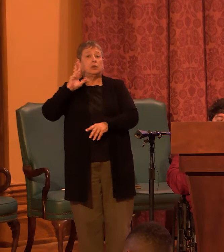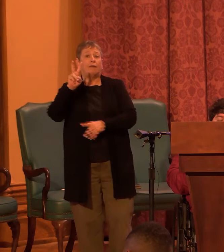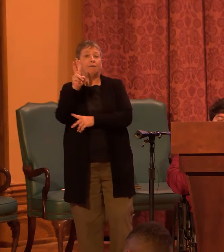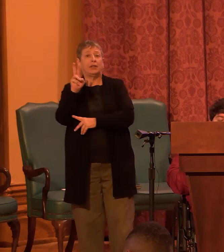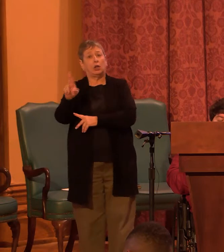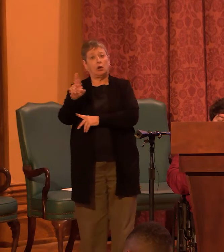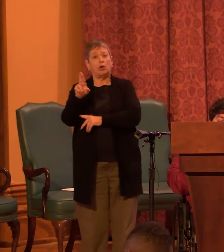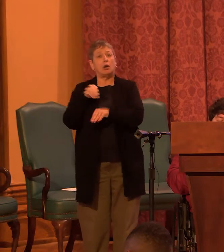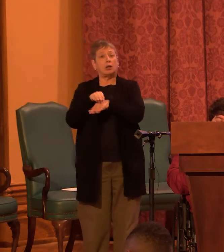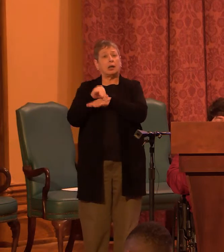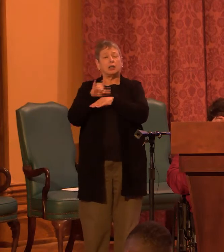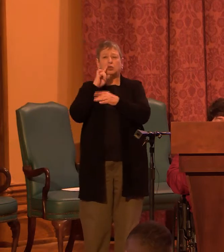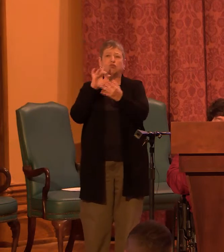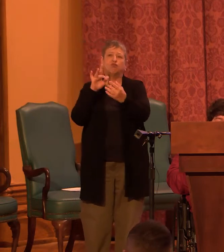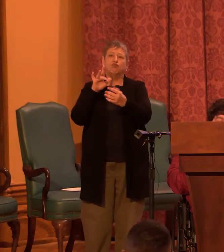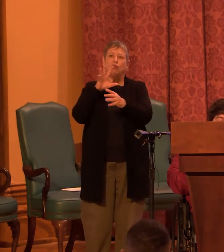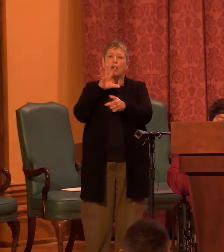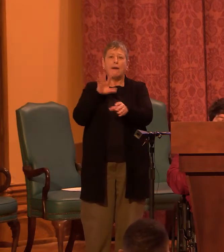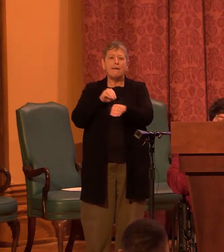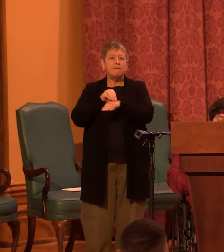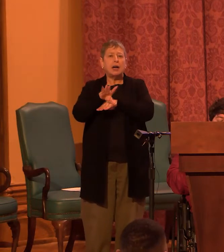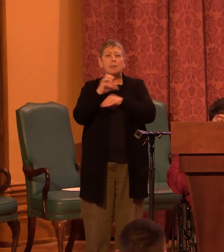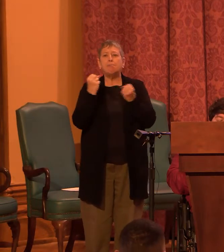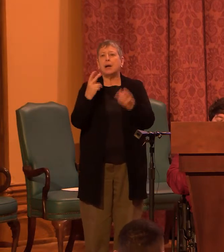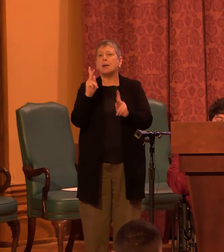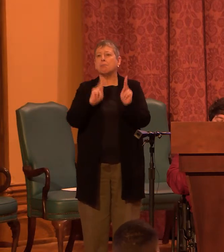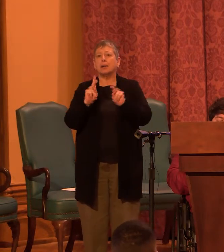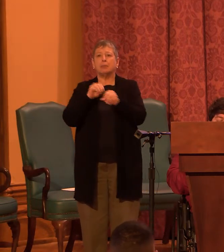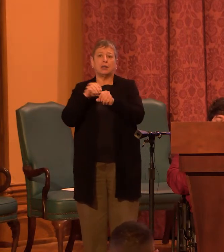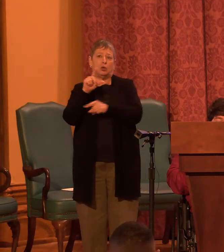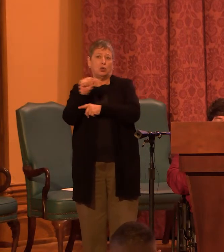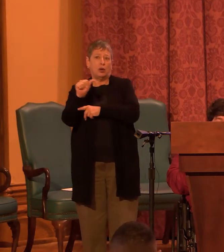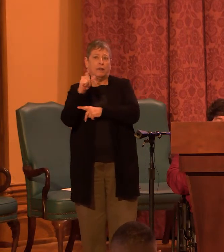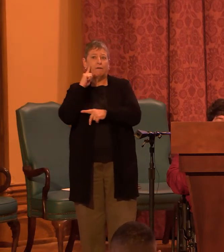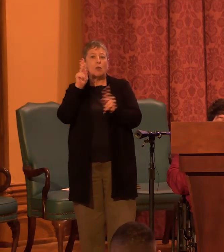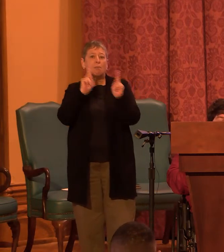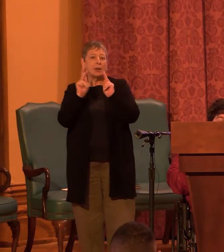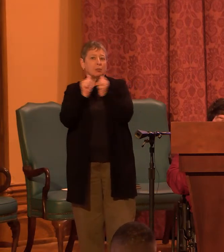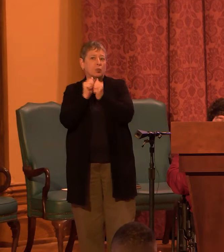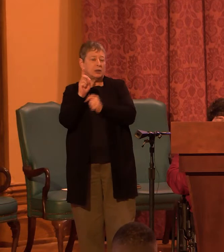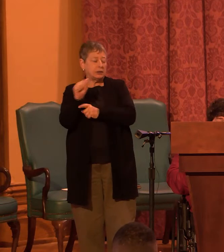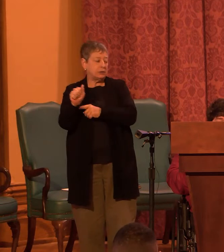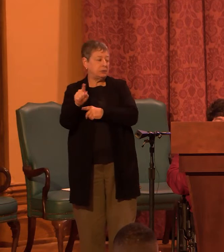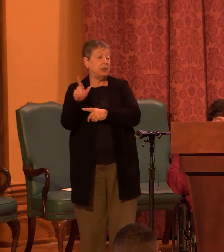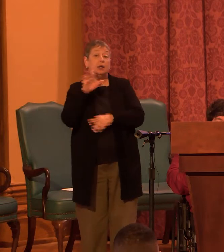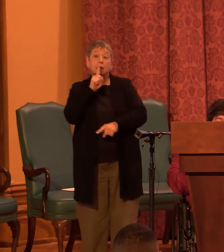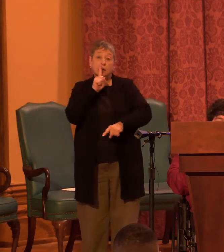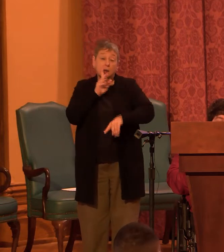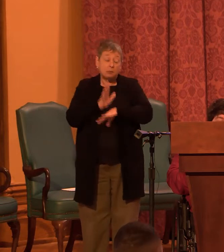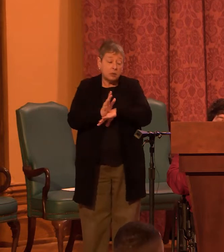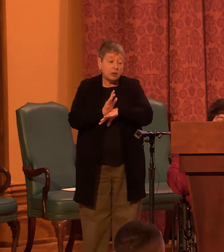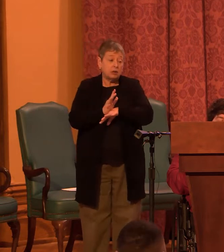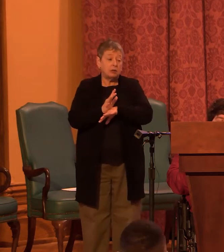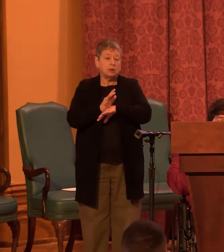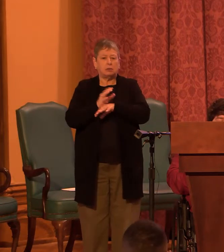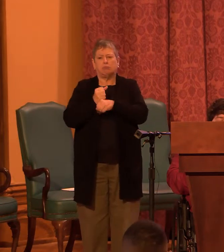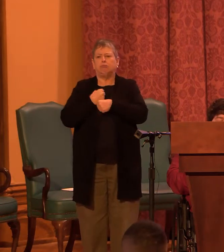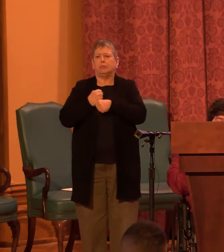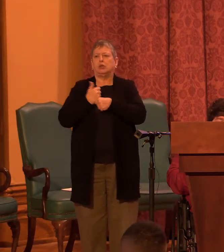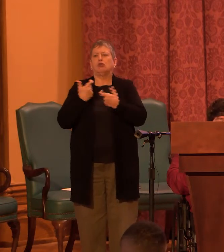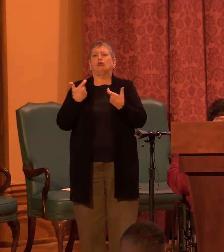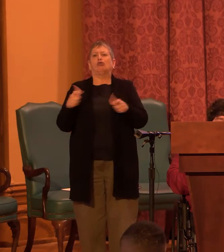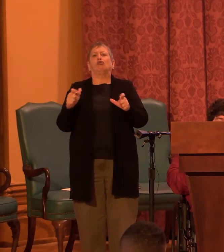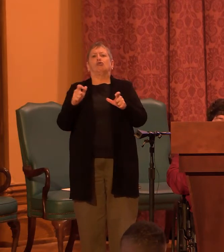of hundreds of people in Louisiana through his advocacy for people with disabilities. His commitment generated a greater